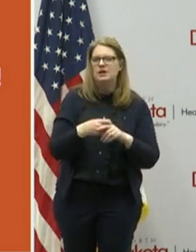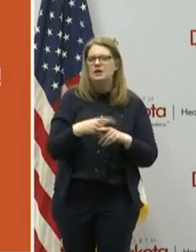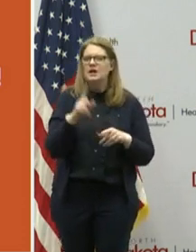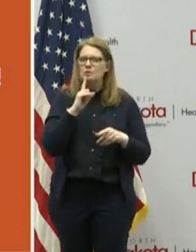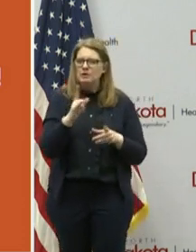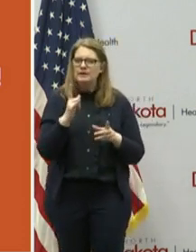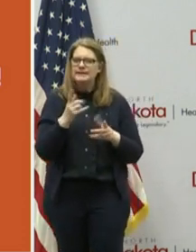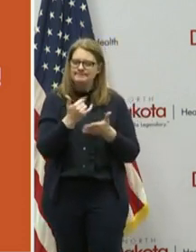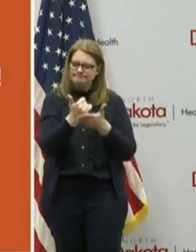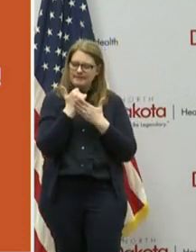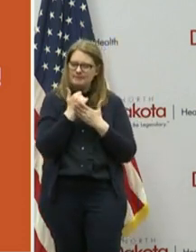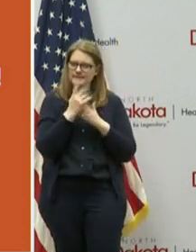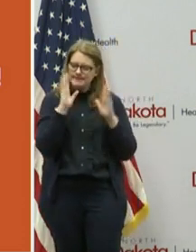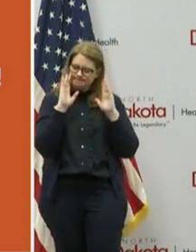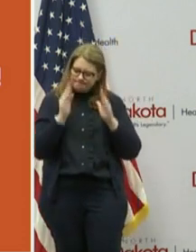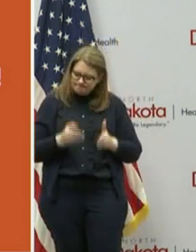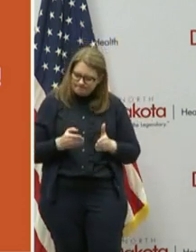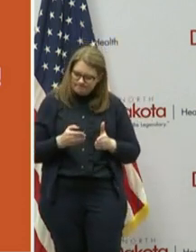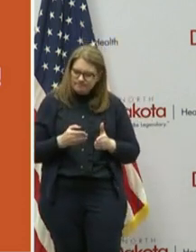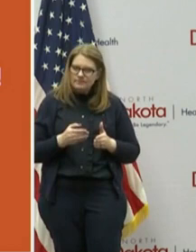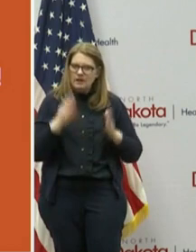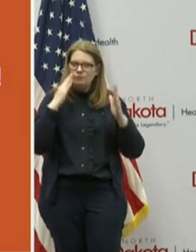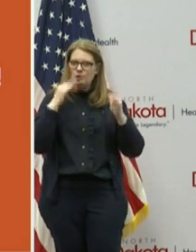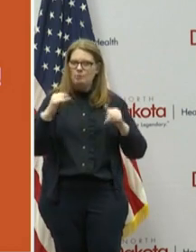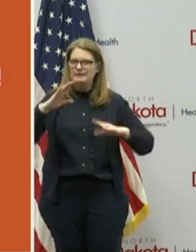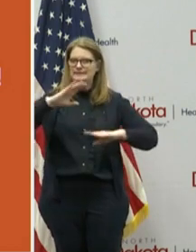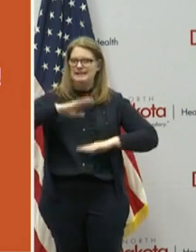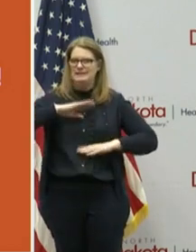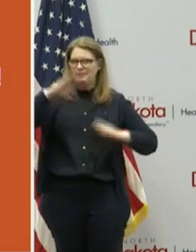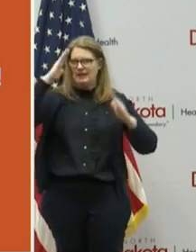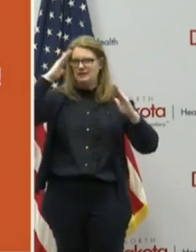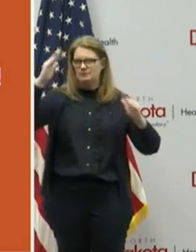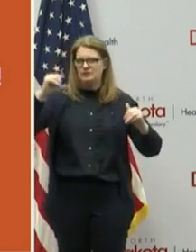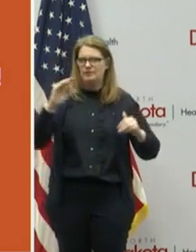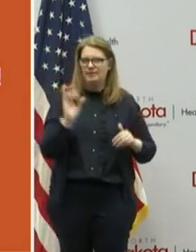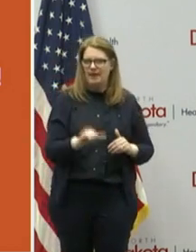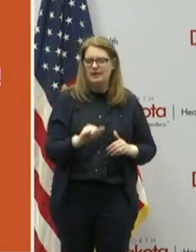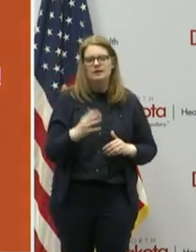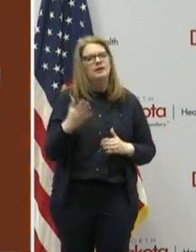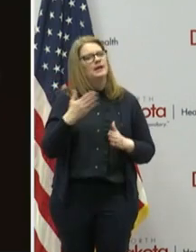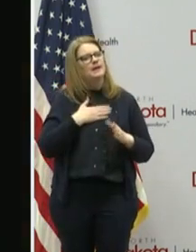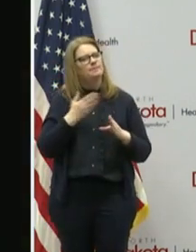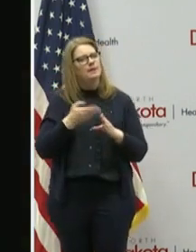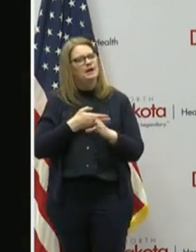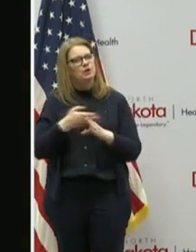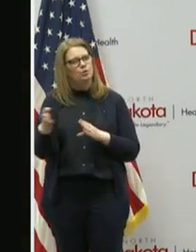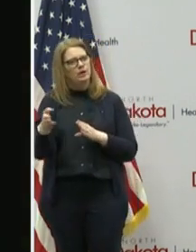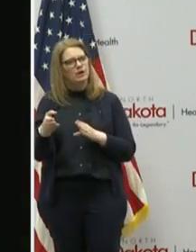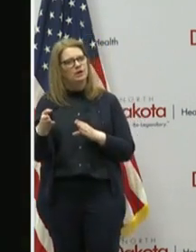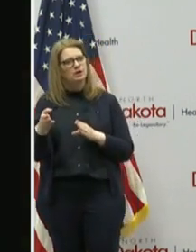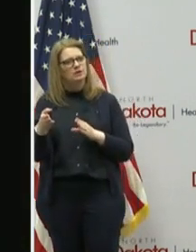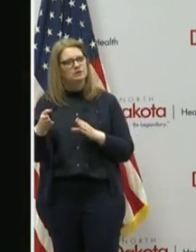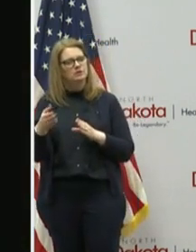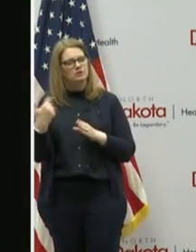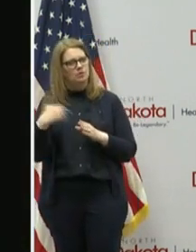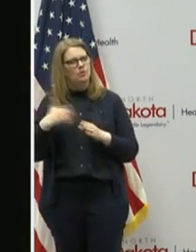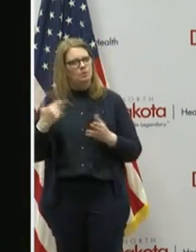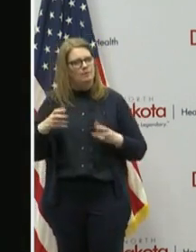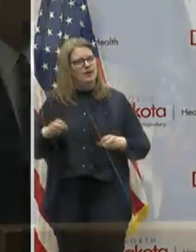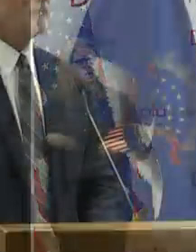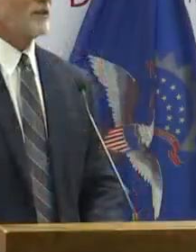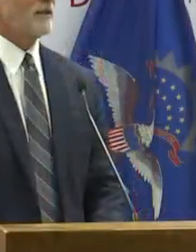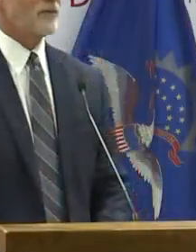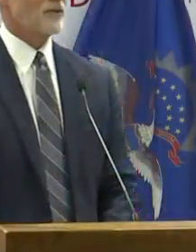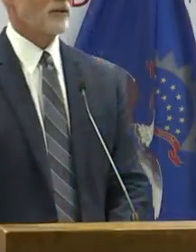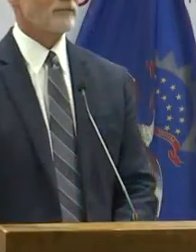heads down and hopefully meet your expectations. In my career, I've had an opportunity to be a part of a